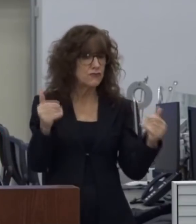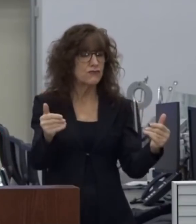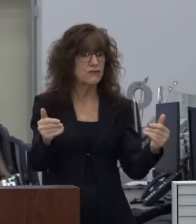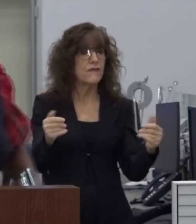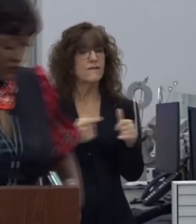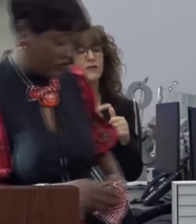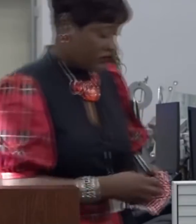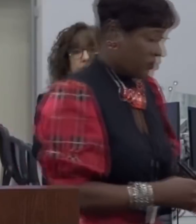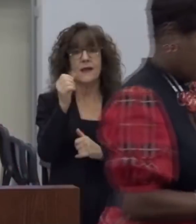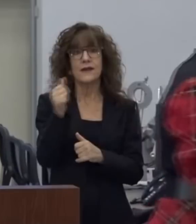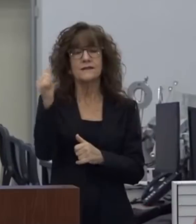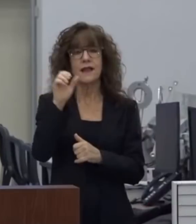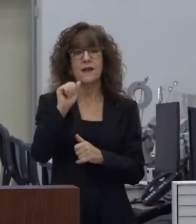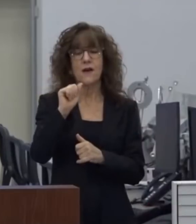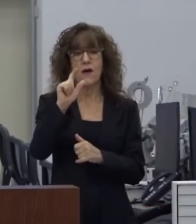Also Brooks.